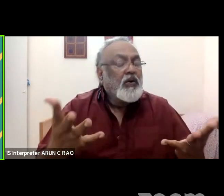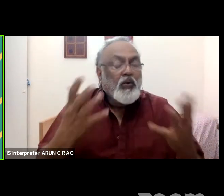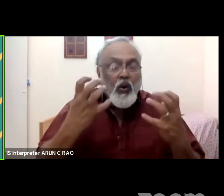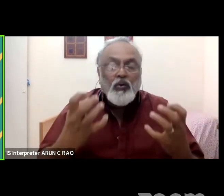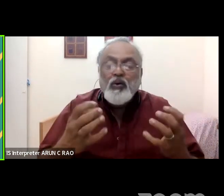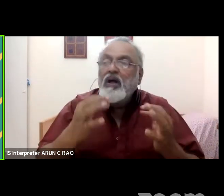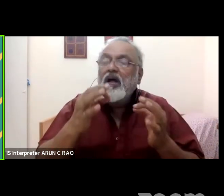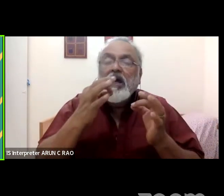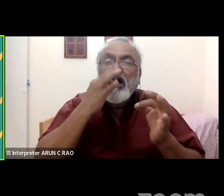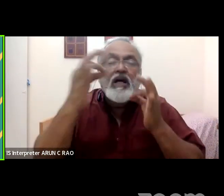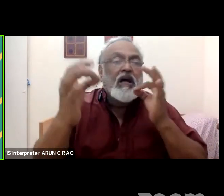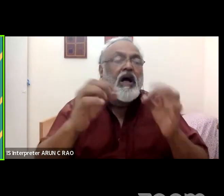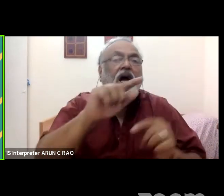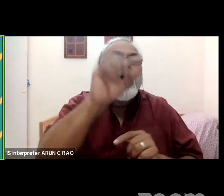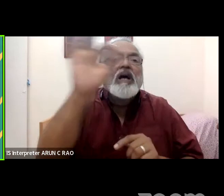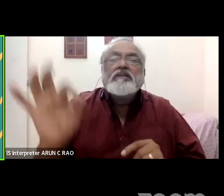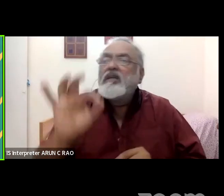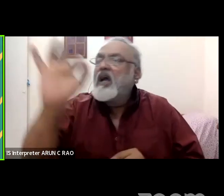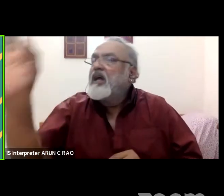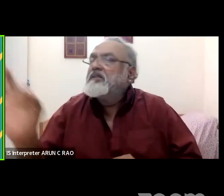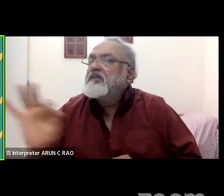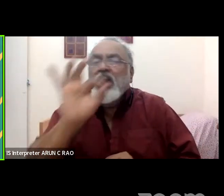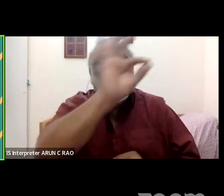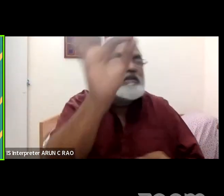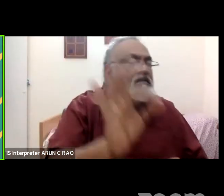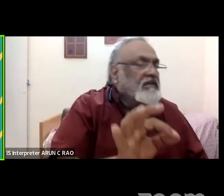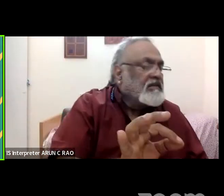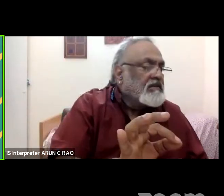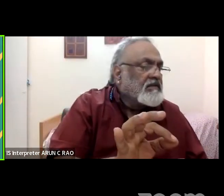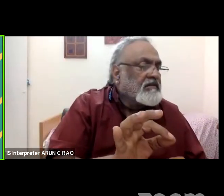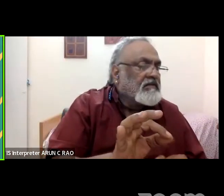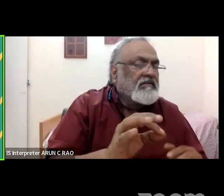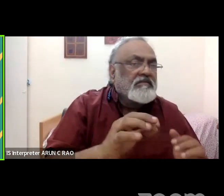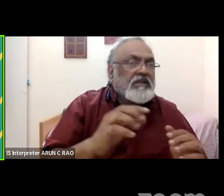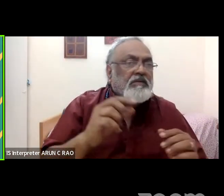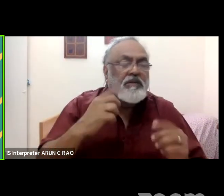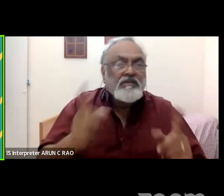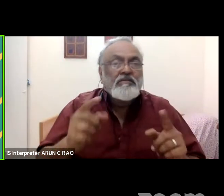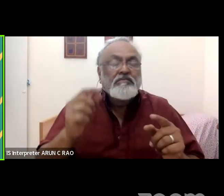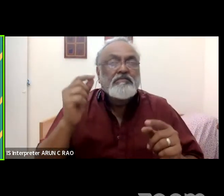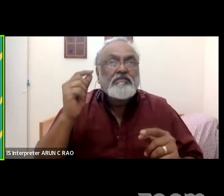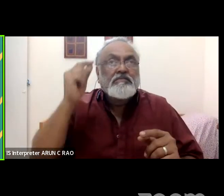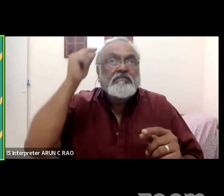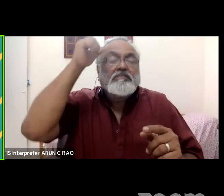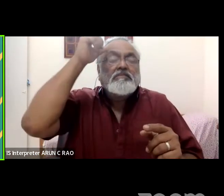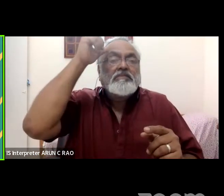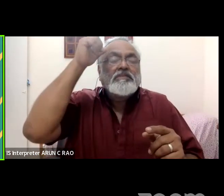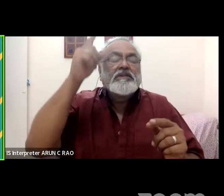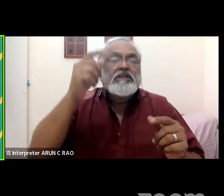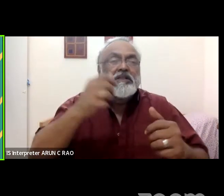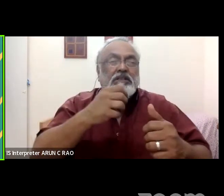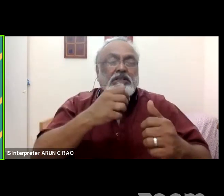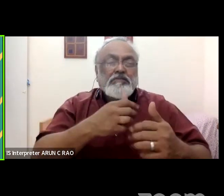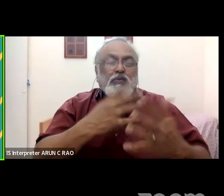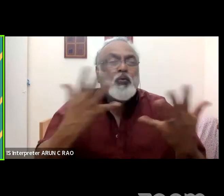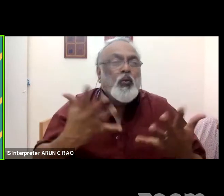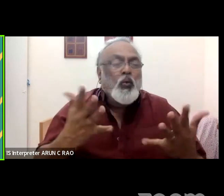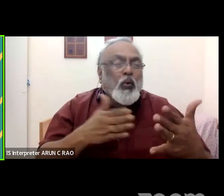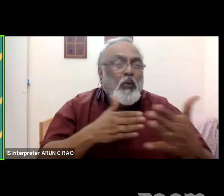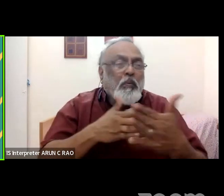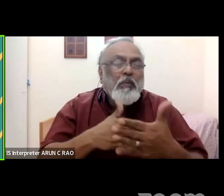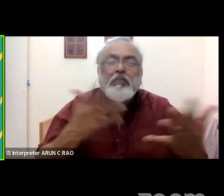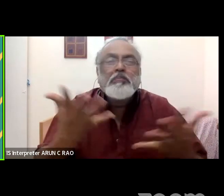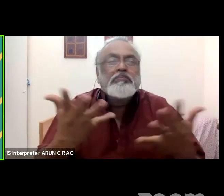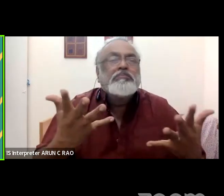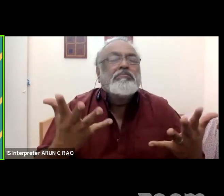people with disabilities in understanding the challenges and the experiences they face in navigating the city.